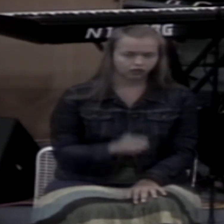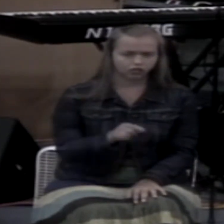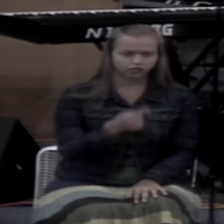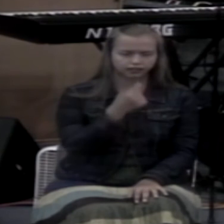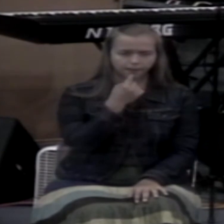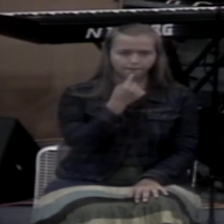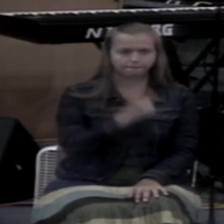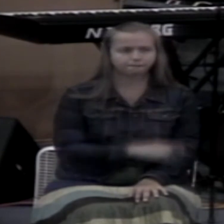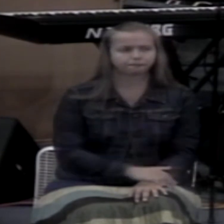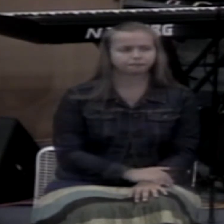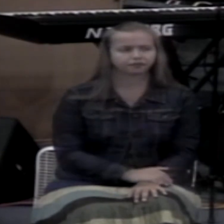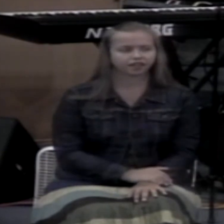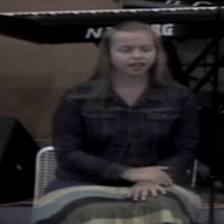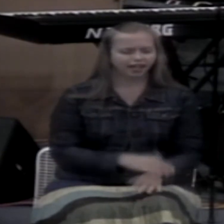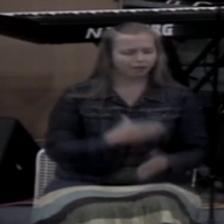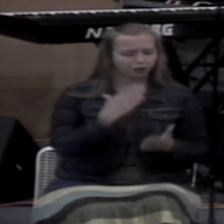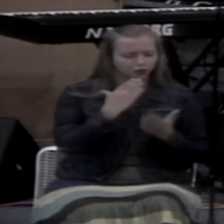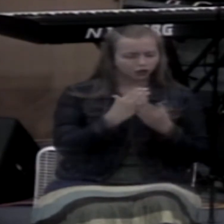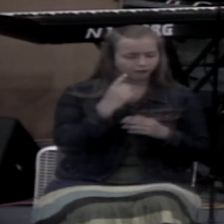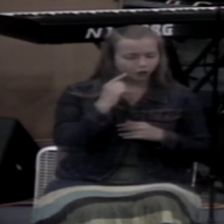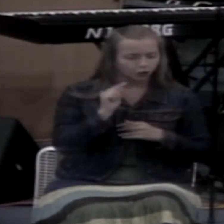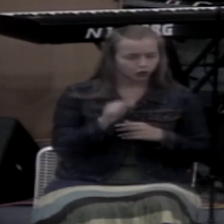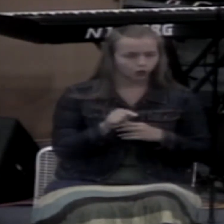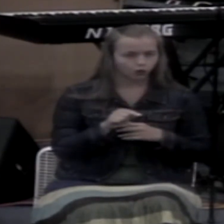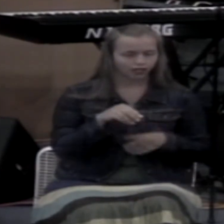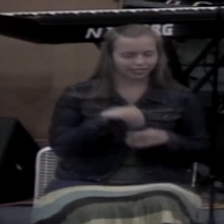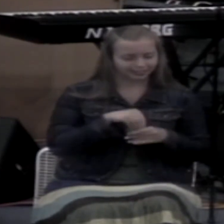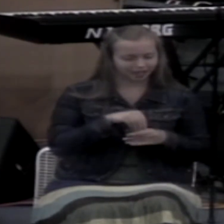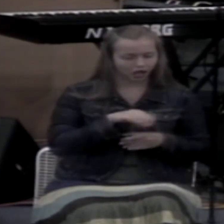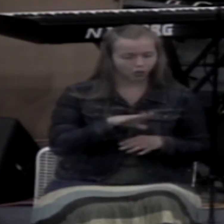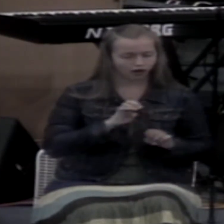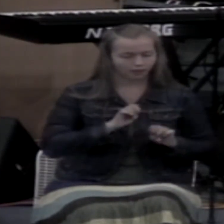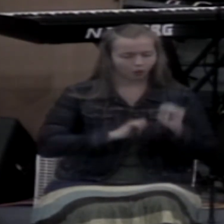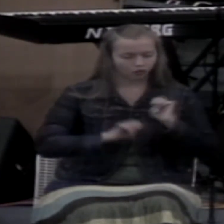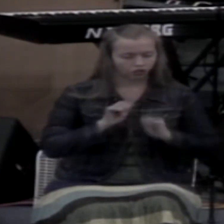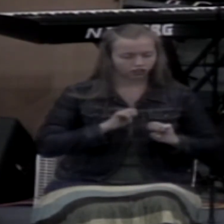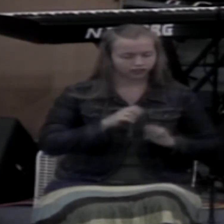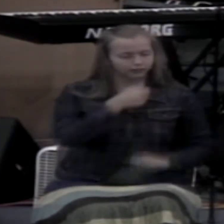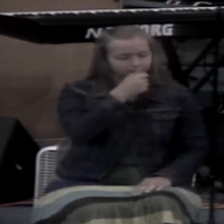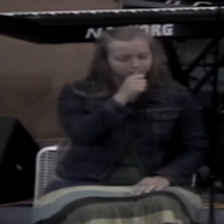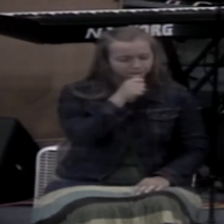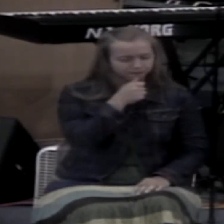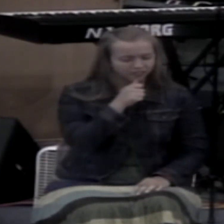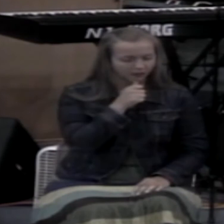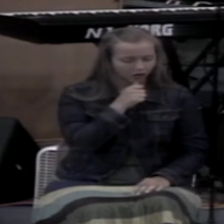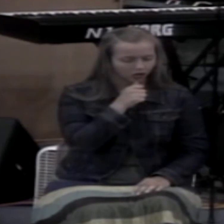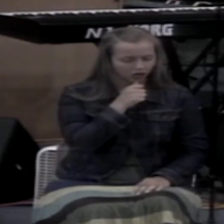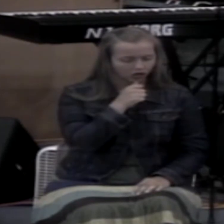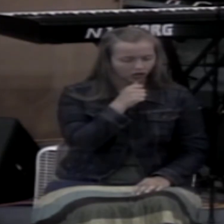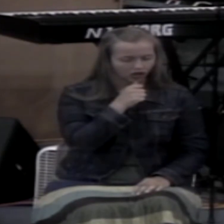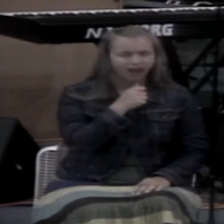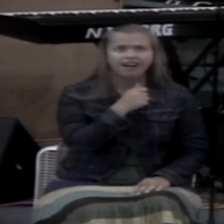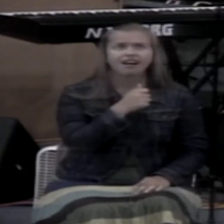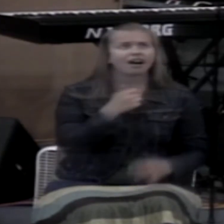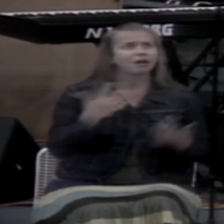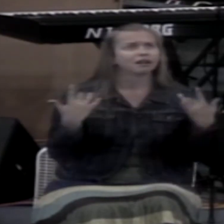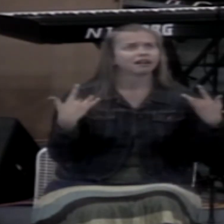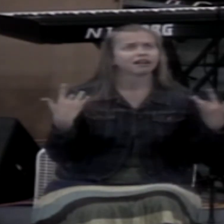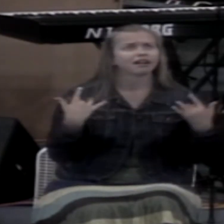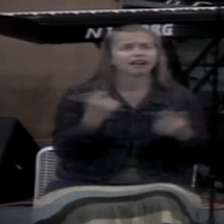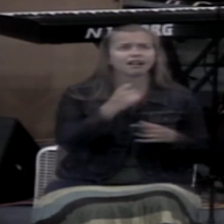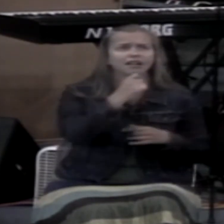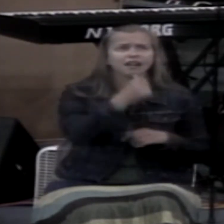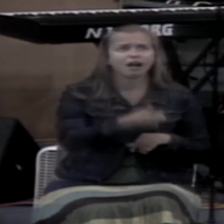words, to suffer for something you did not do. And you will never associate yourself with